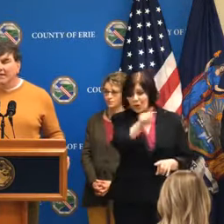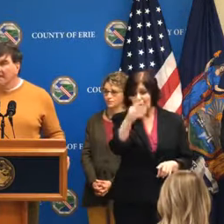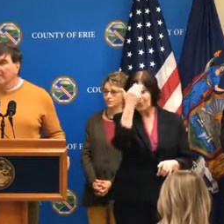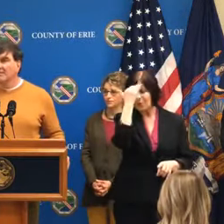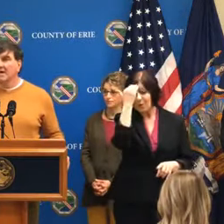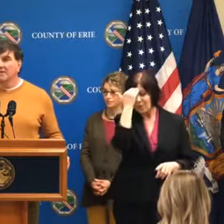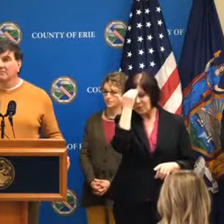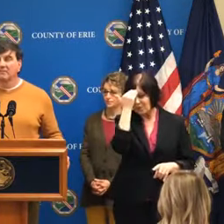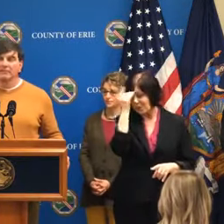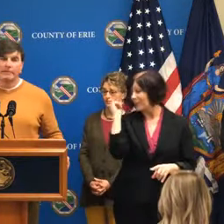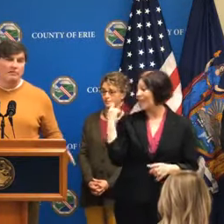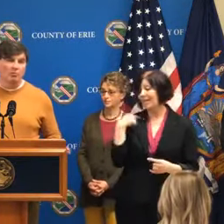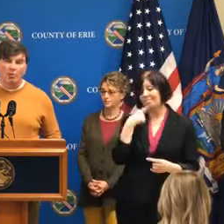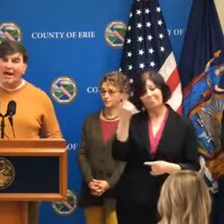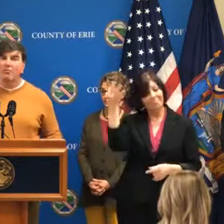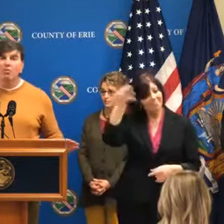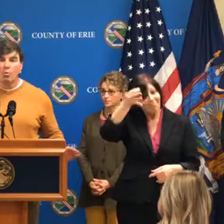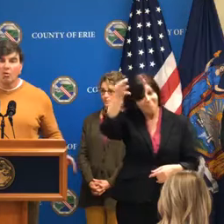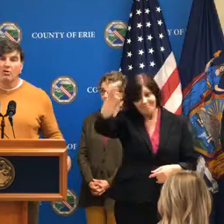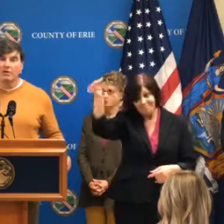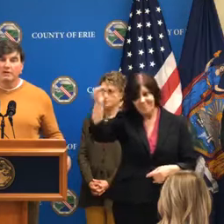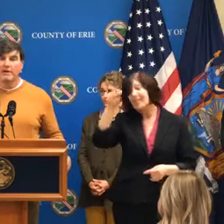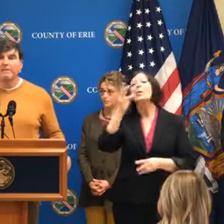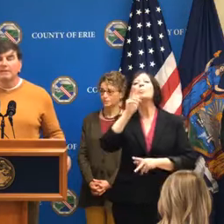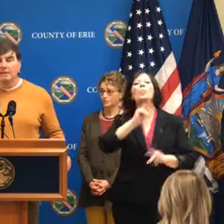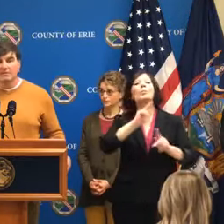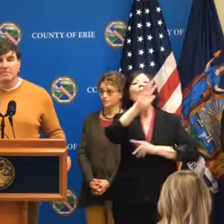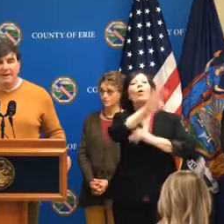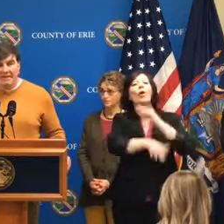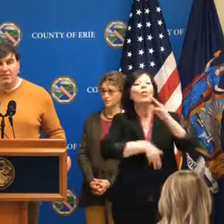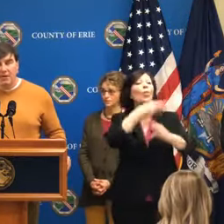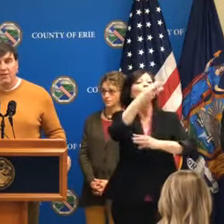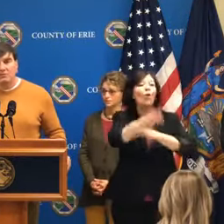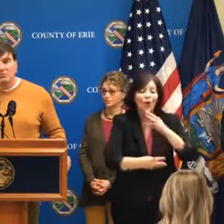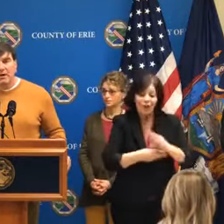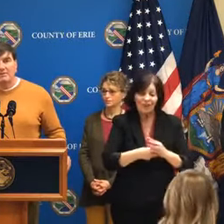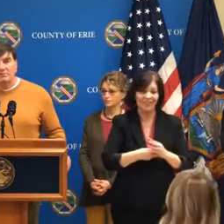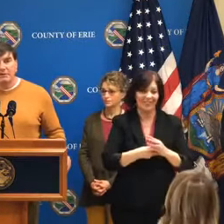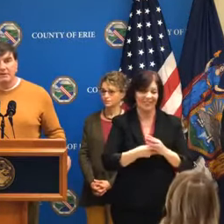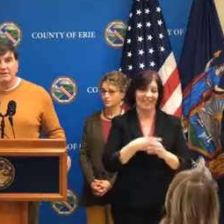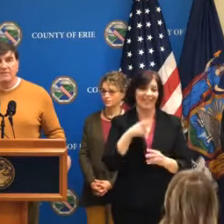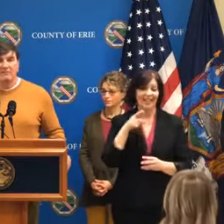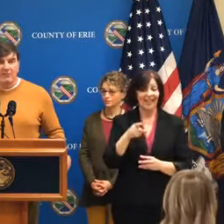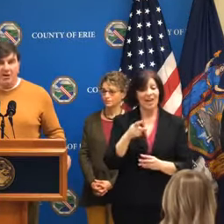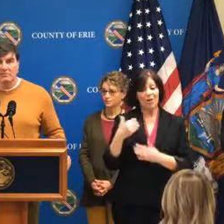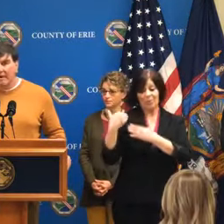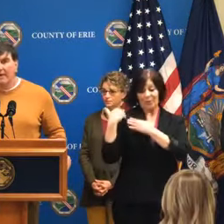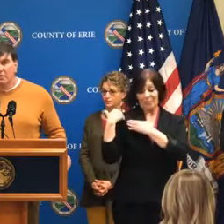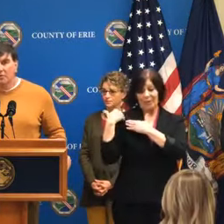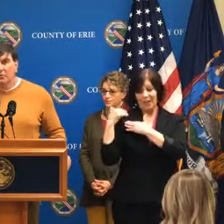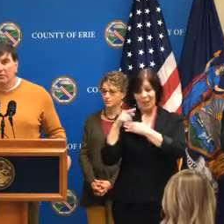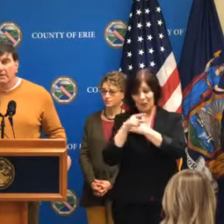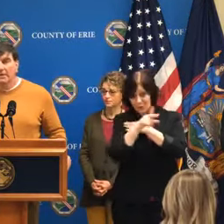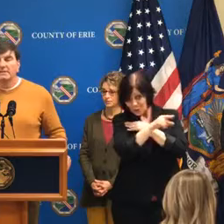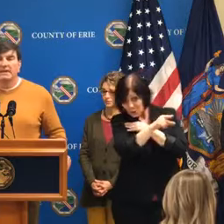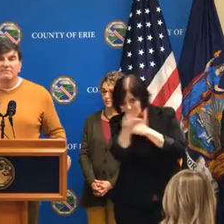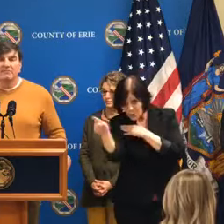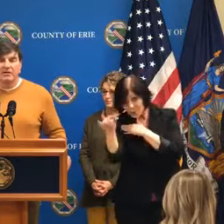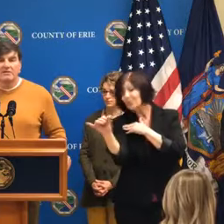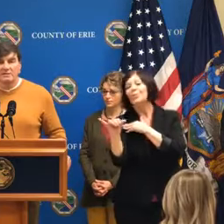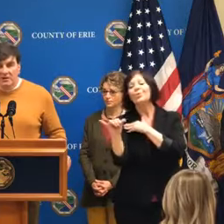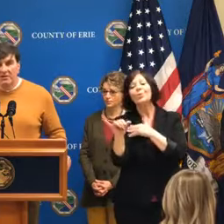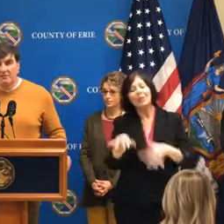and the county executive and from people around the world, there's a major part of this responsibility that falls upon you. Take